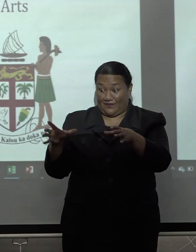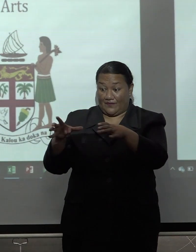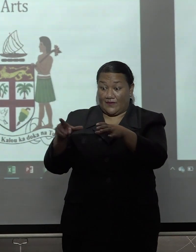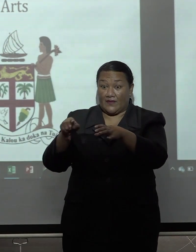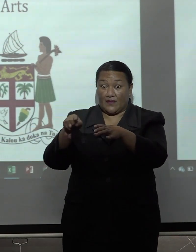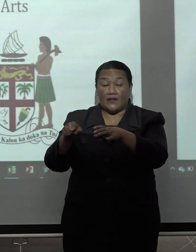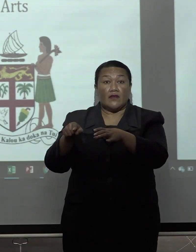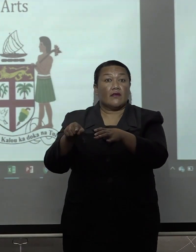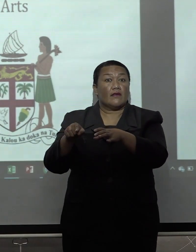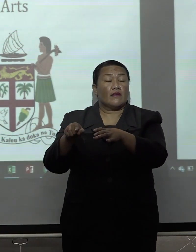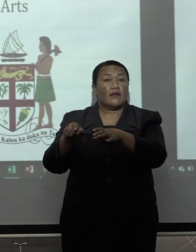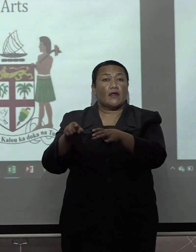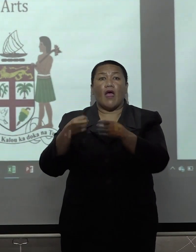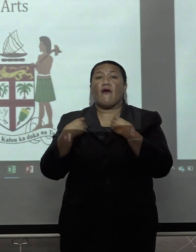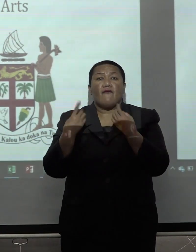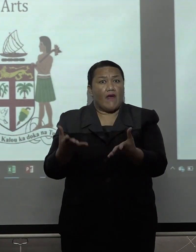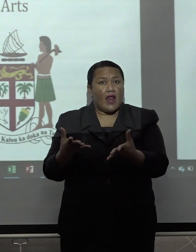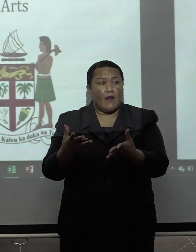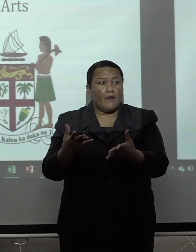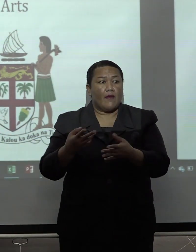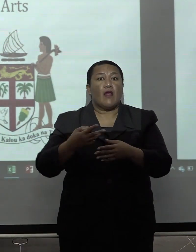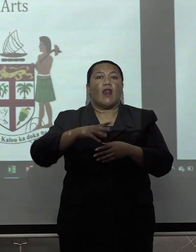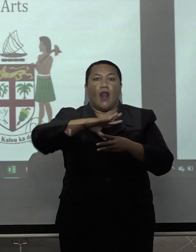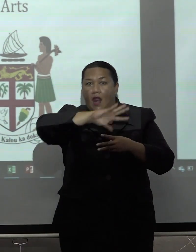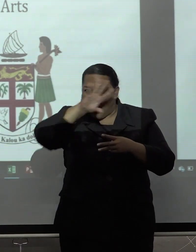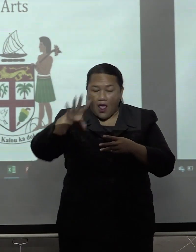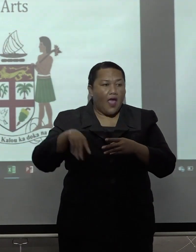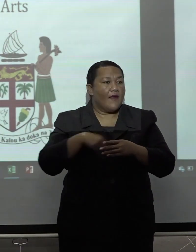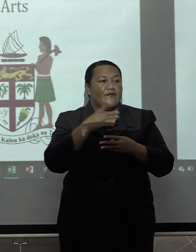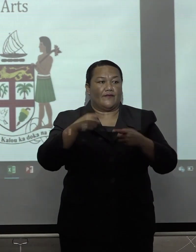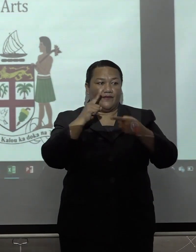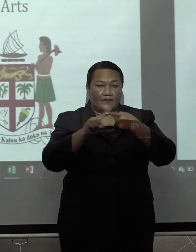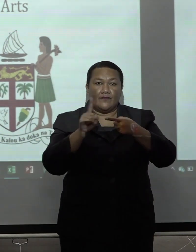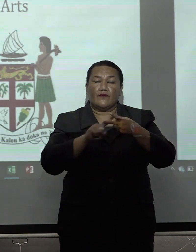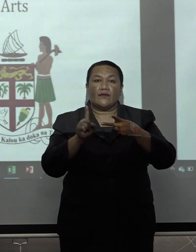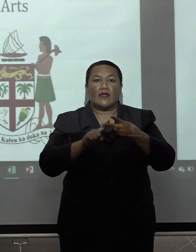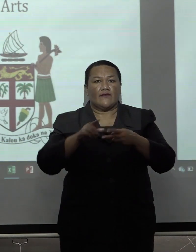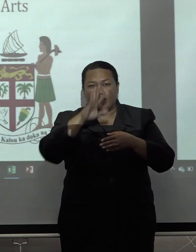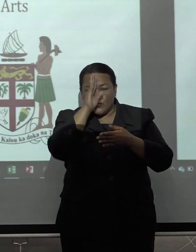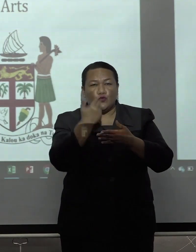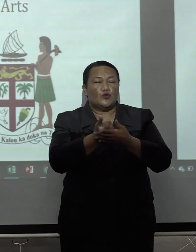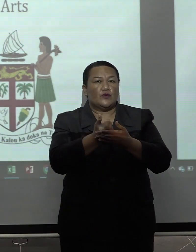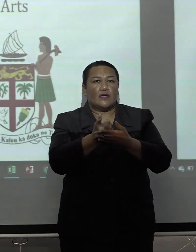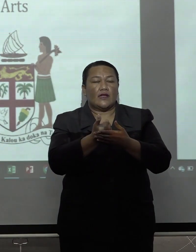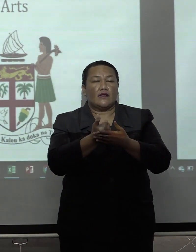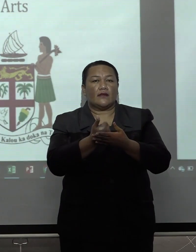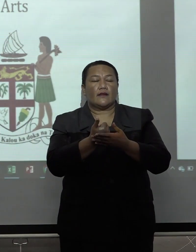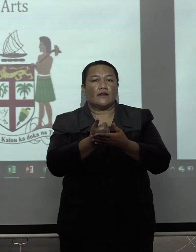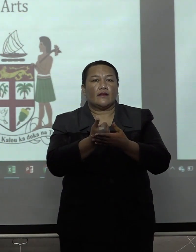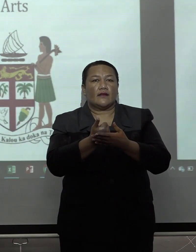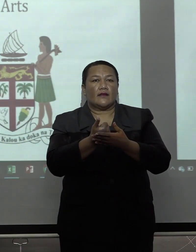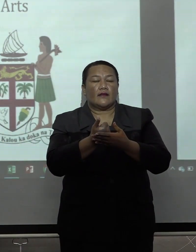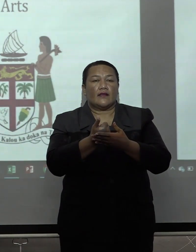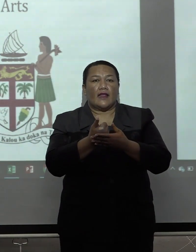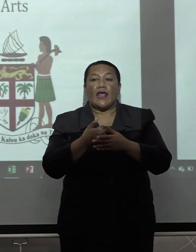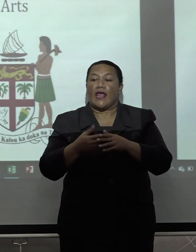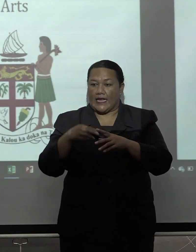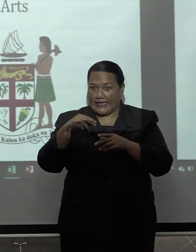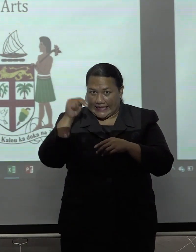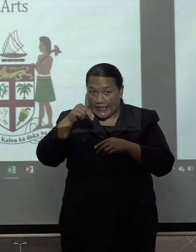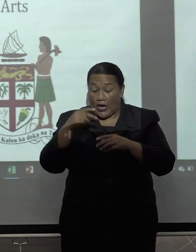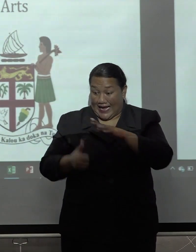the portal will be available 24/7 as long as students or anyone having access to